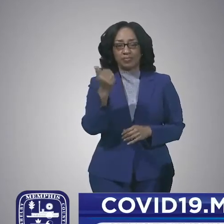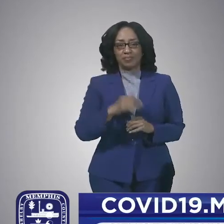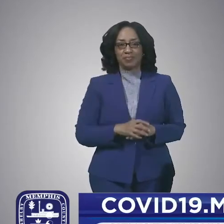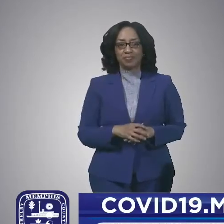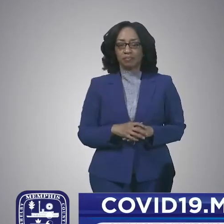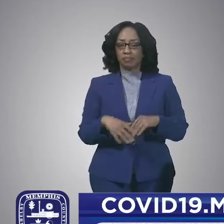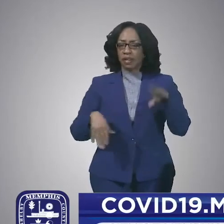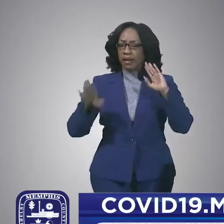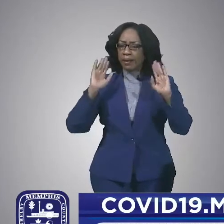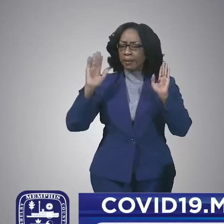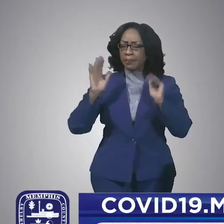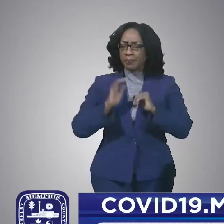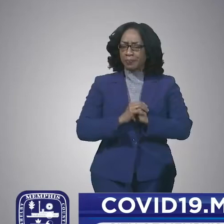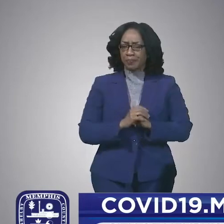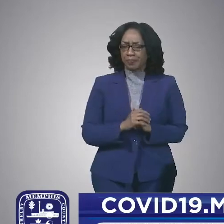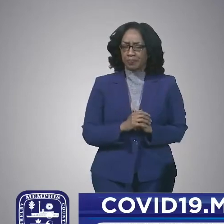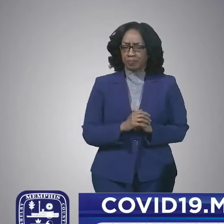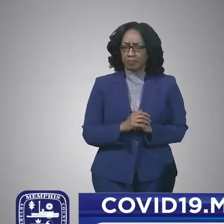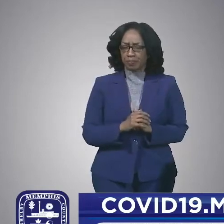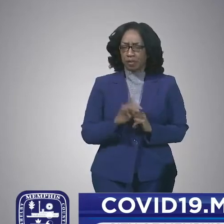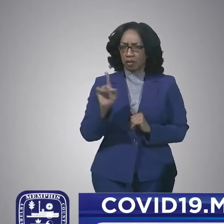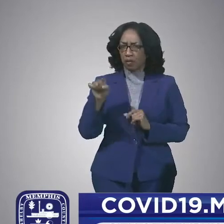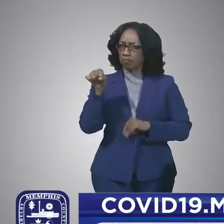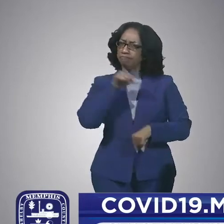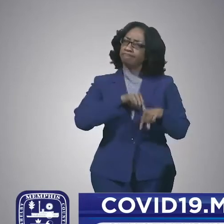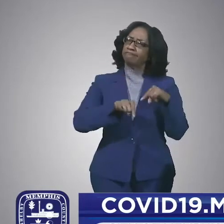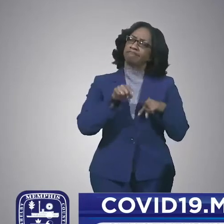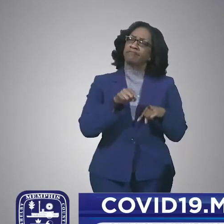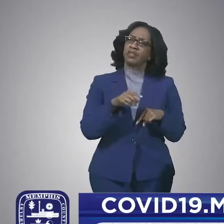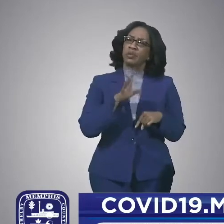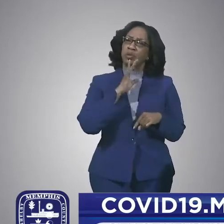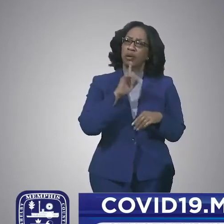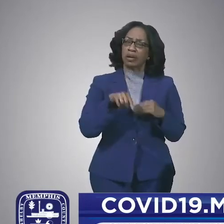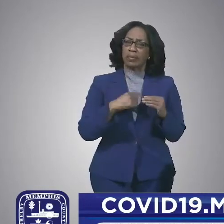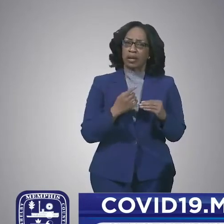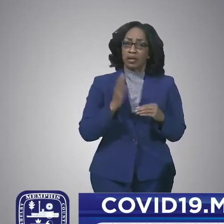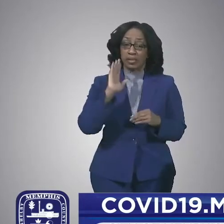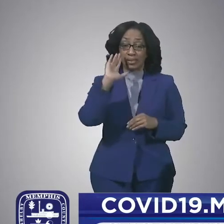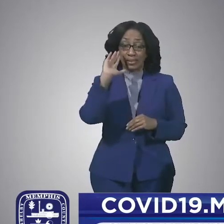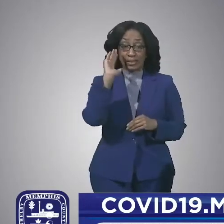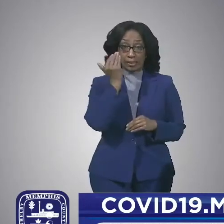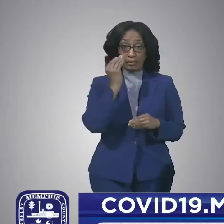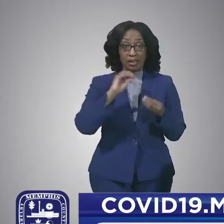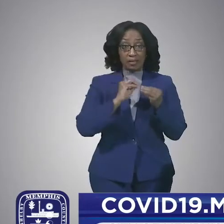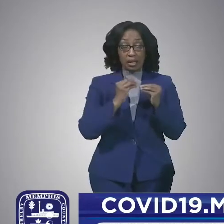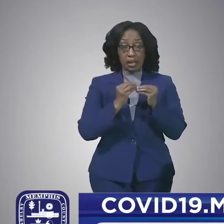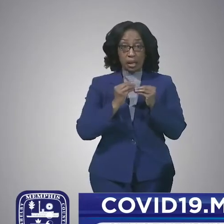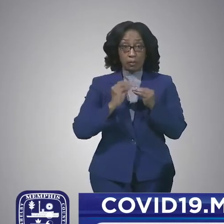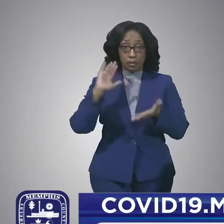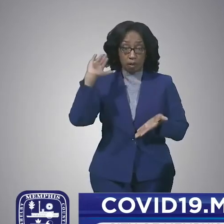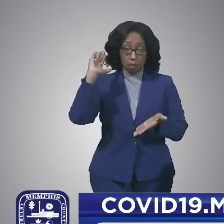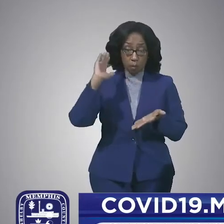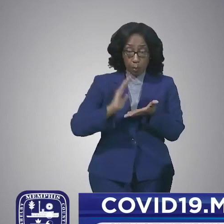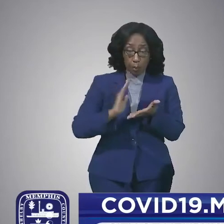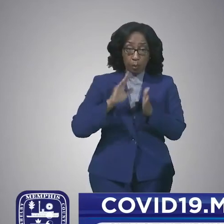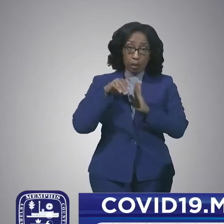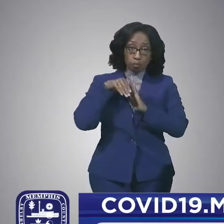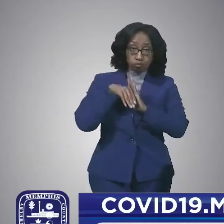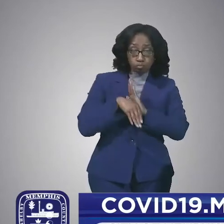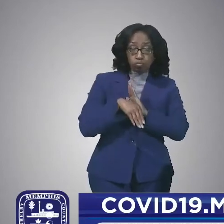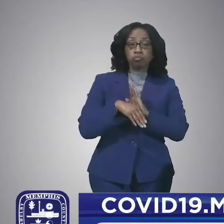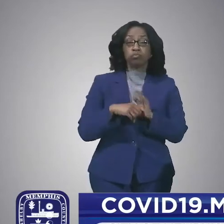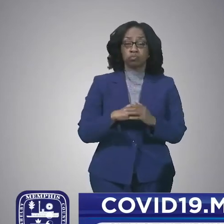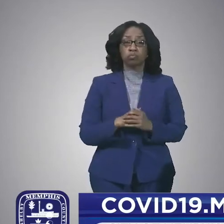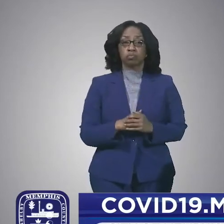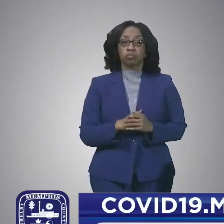Yeah, hey, I wanted to go back to what you guys were talking about. You said that the trends appear to be going down. Numbers are also going down